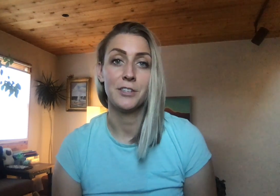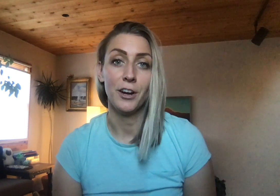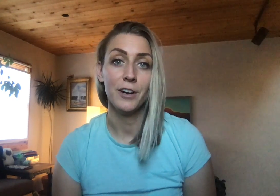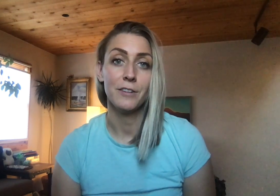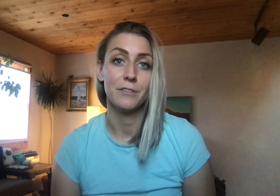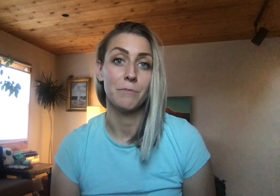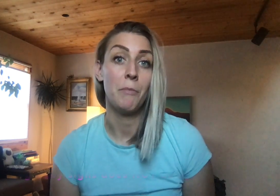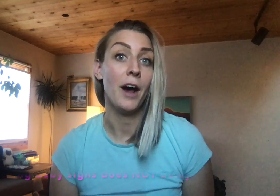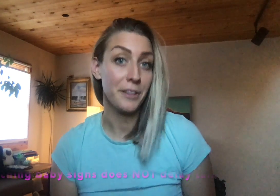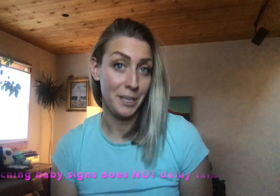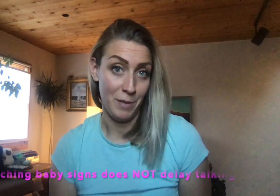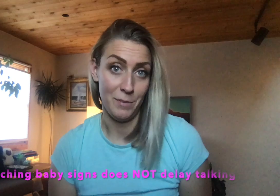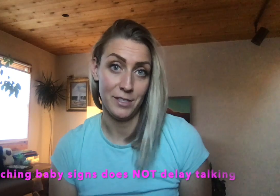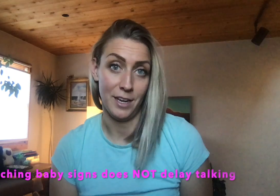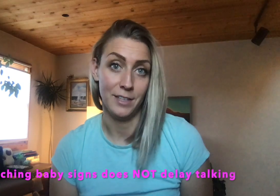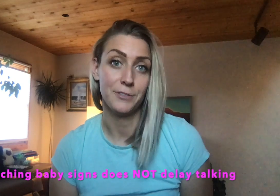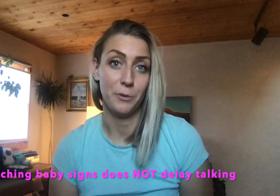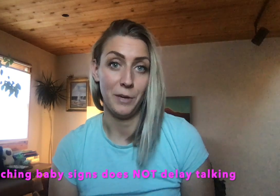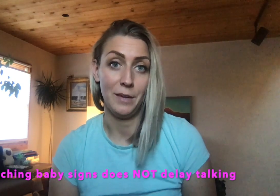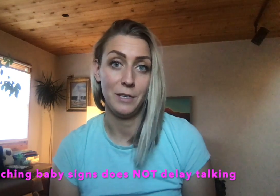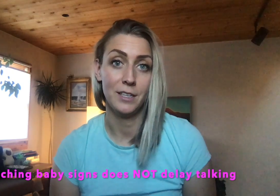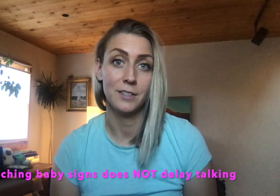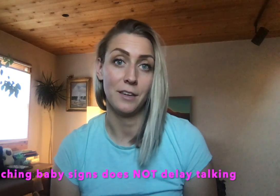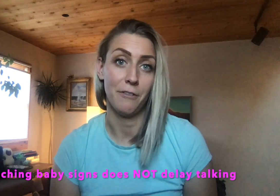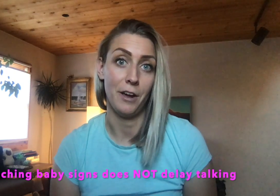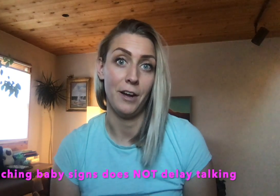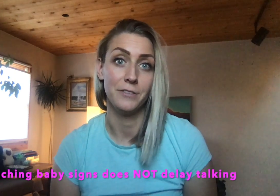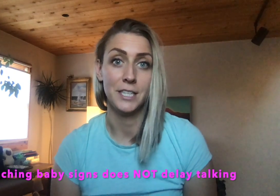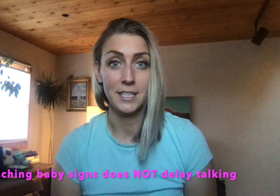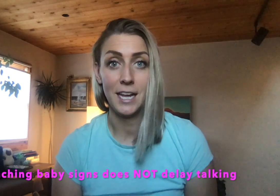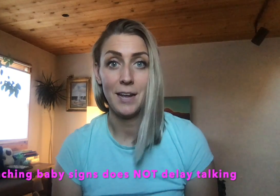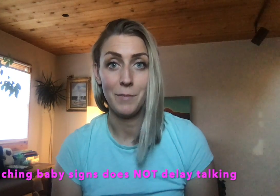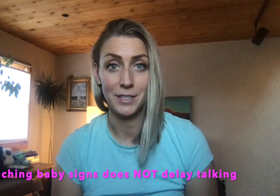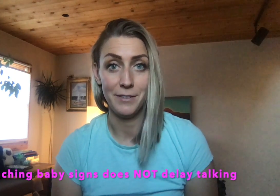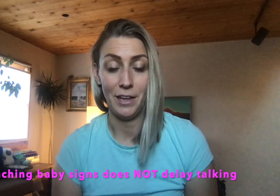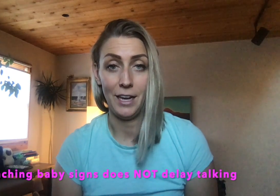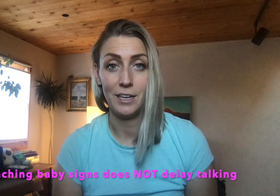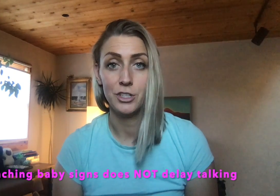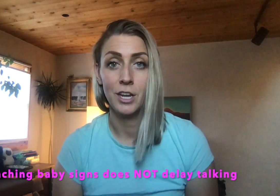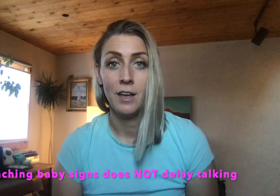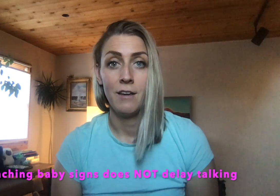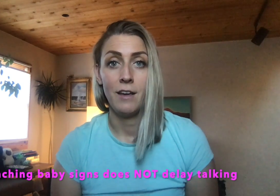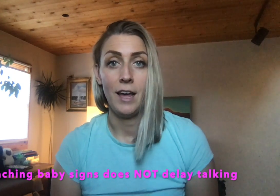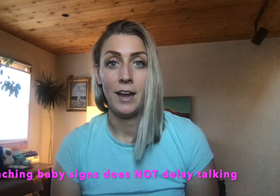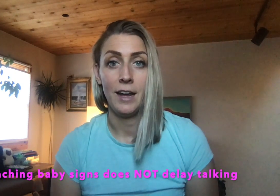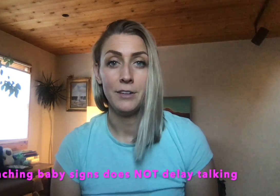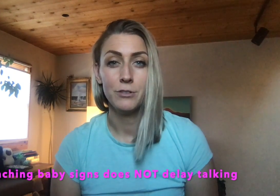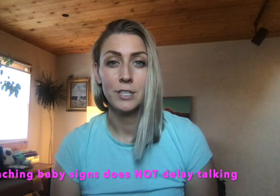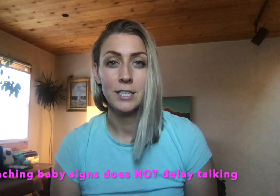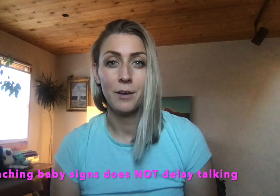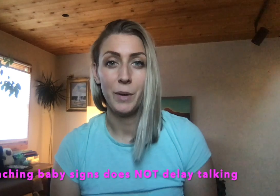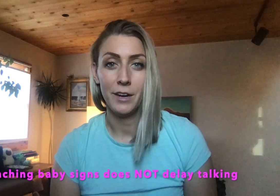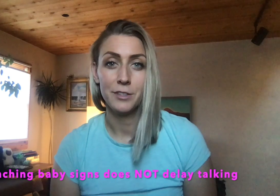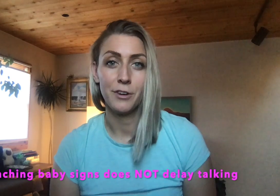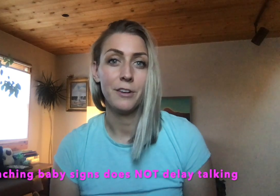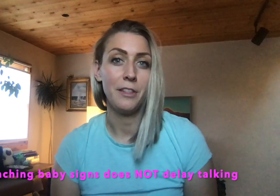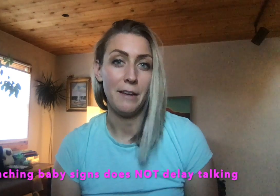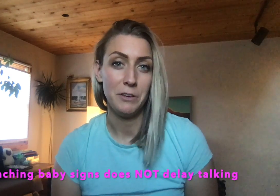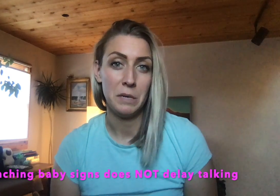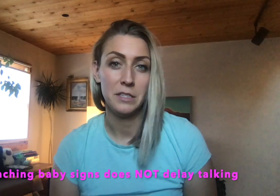start modeling baby signs for babies around 6 to 8 months of age. And I usually tell parents around 11 months is